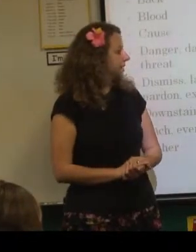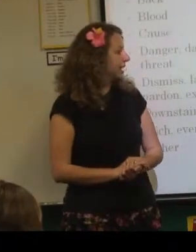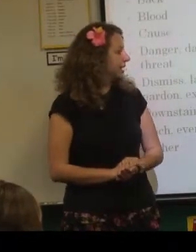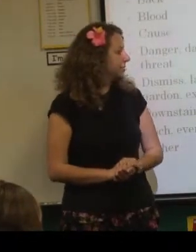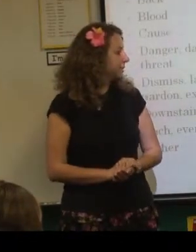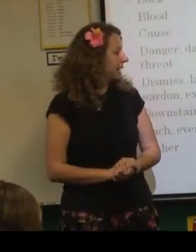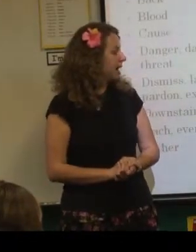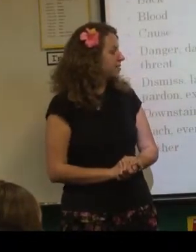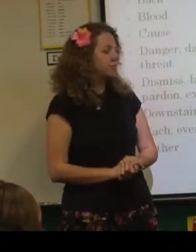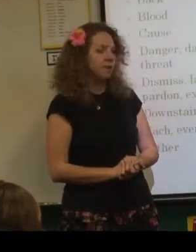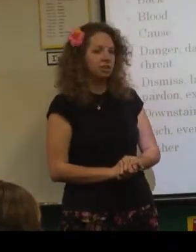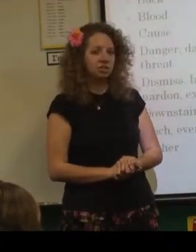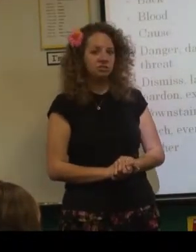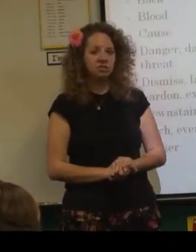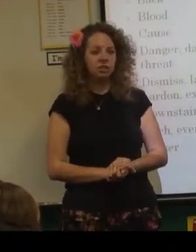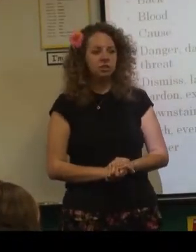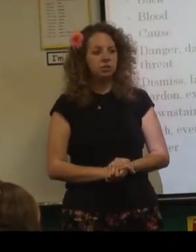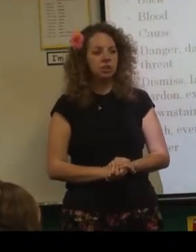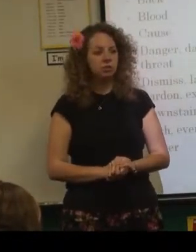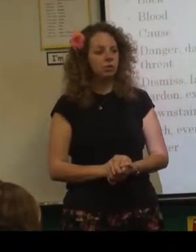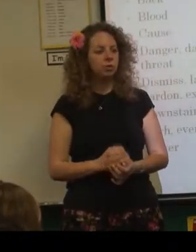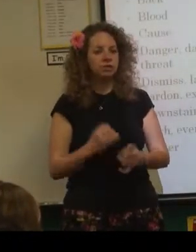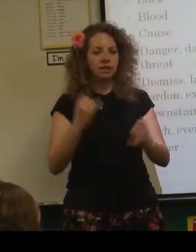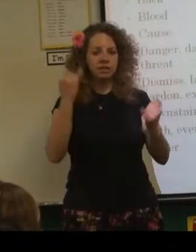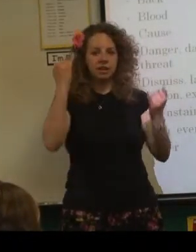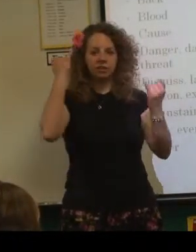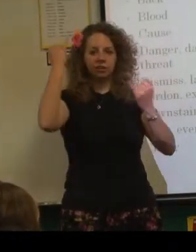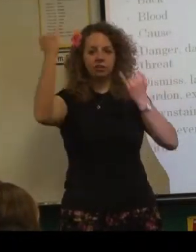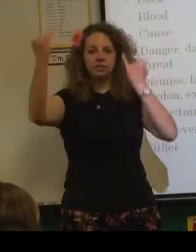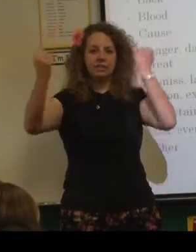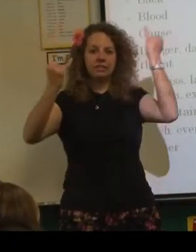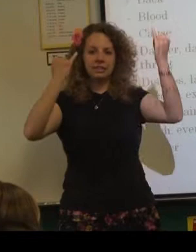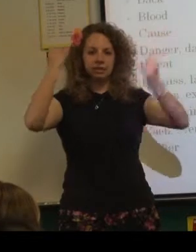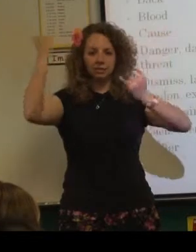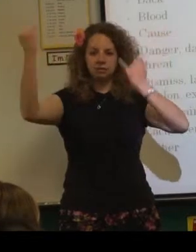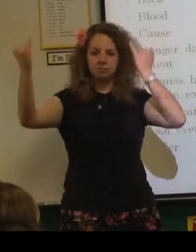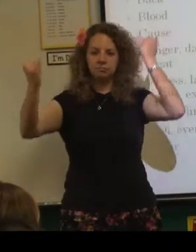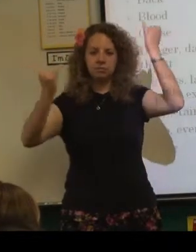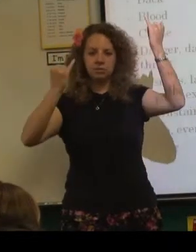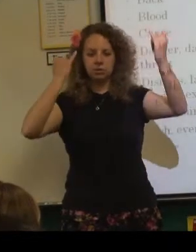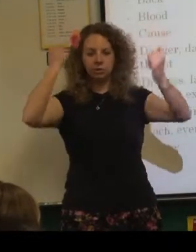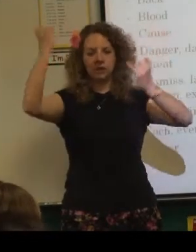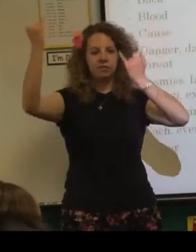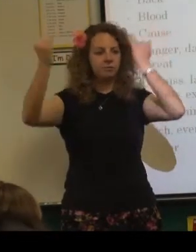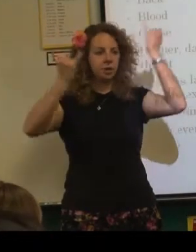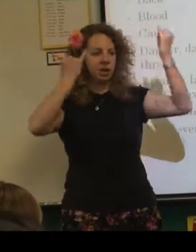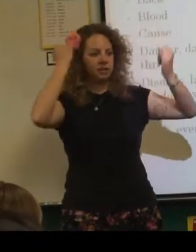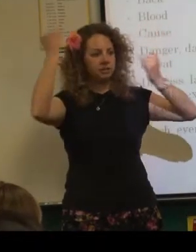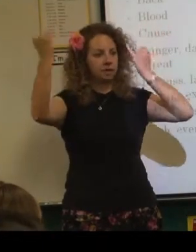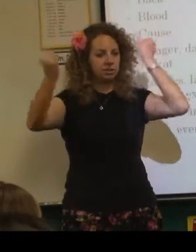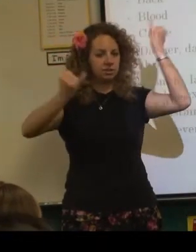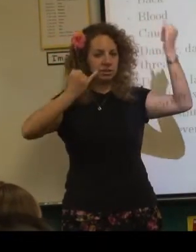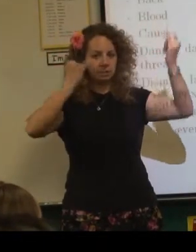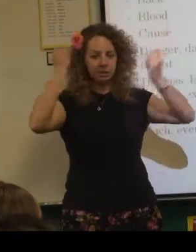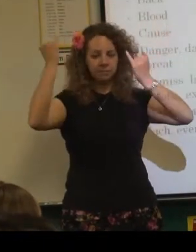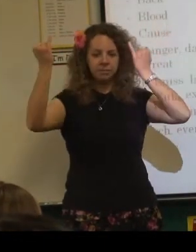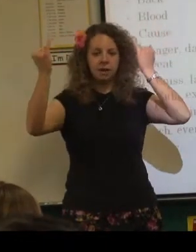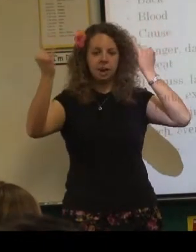Okay, and then we have imagine. So the old sign that I had learned is this one. So going out from your head is imagine this way.